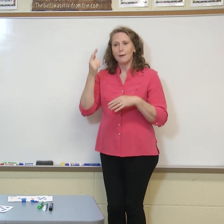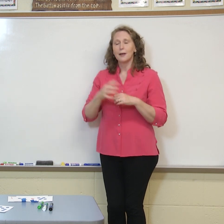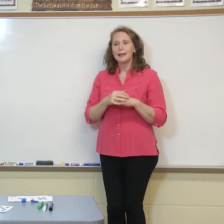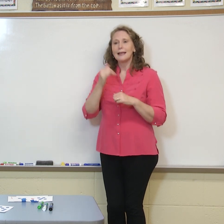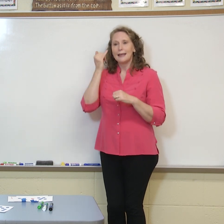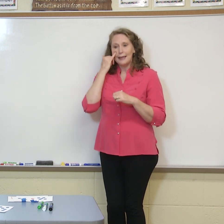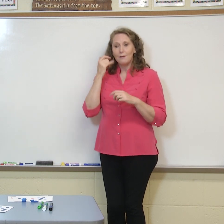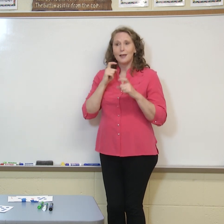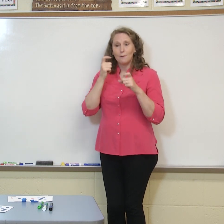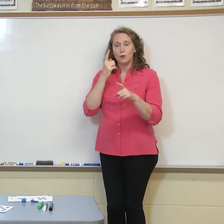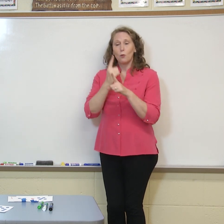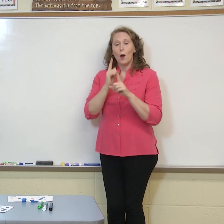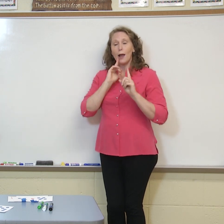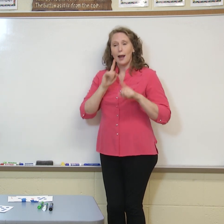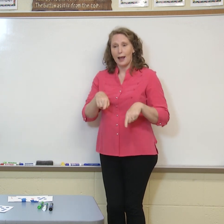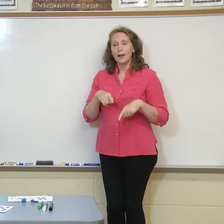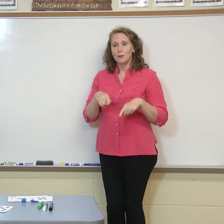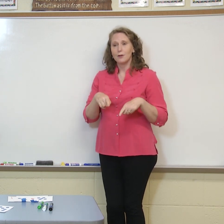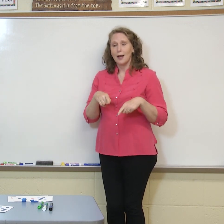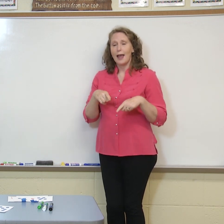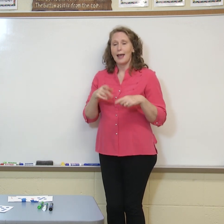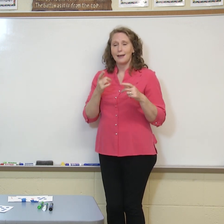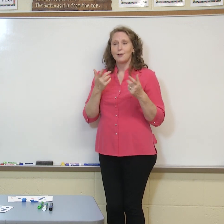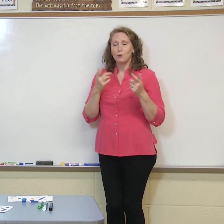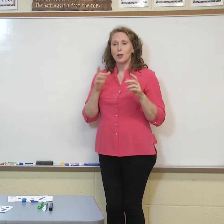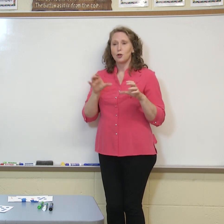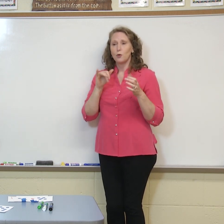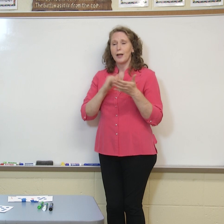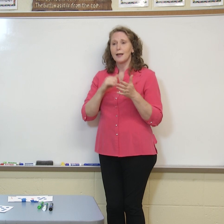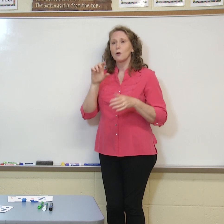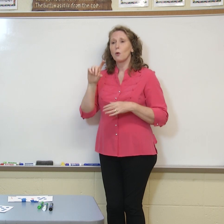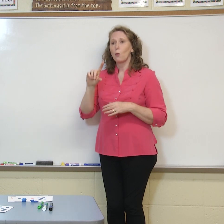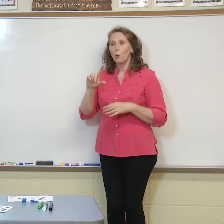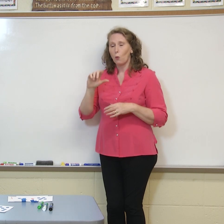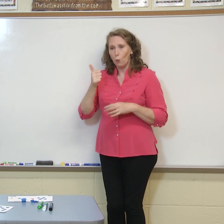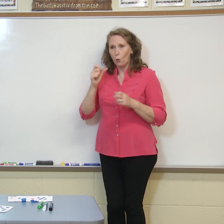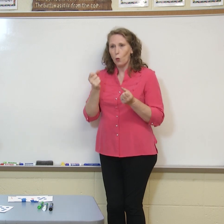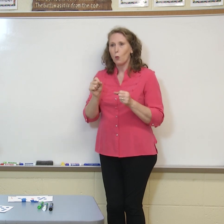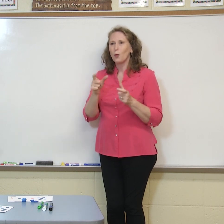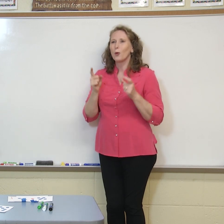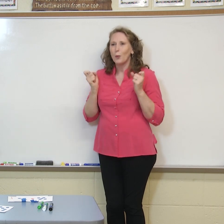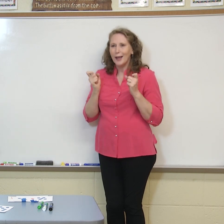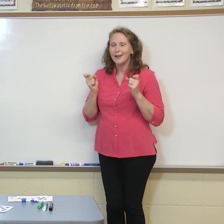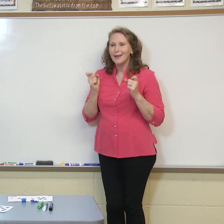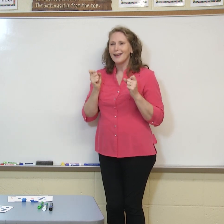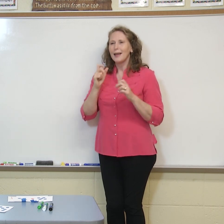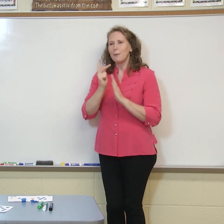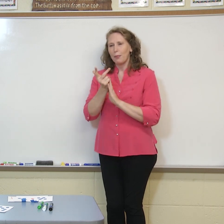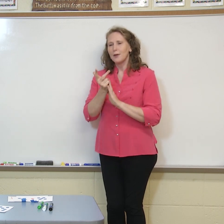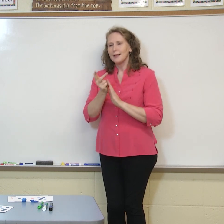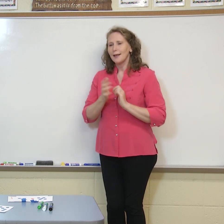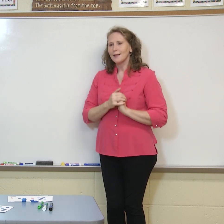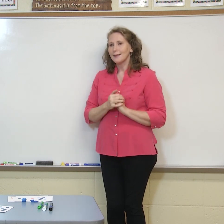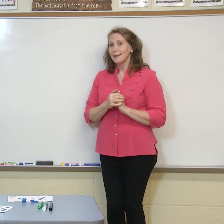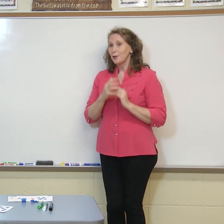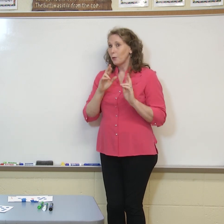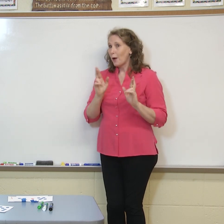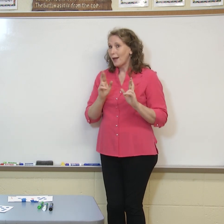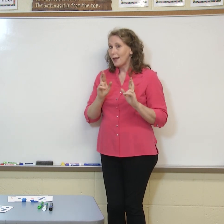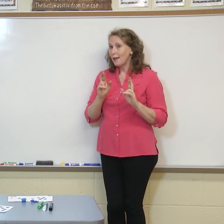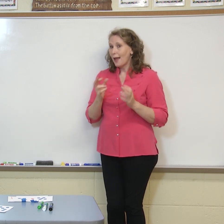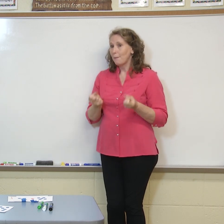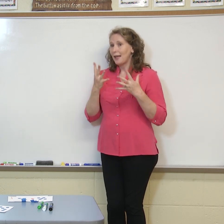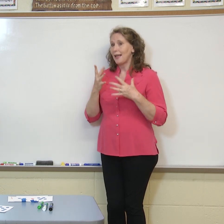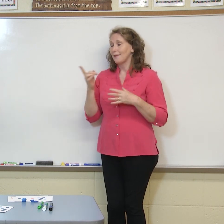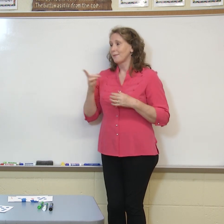it's accurate and relatively quick, in about 3 seconds. Ready? Here comes your 3-second